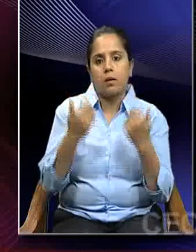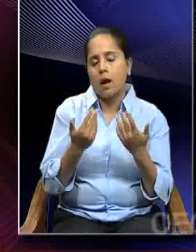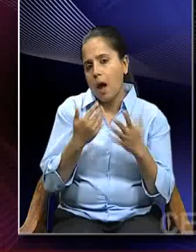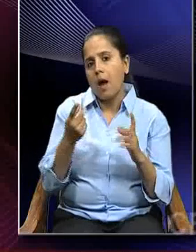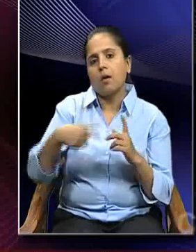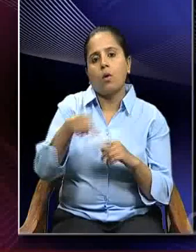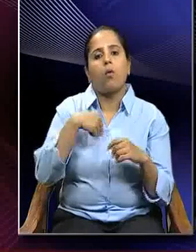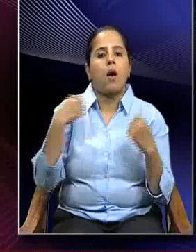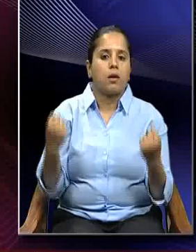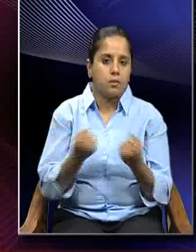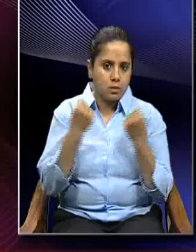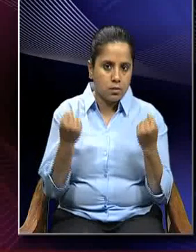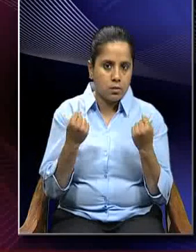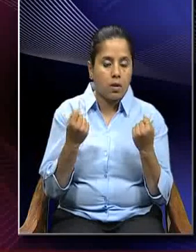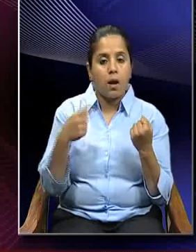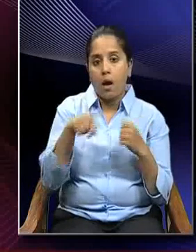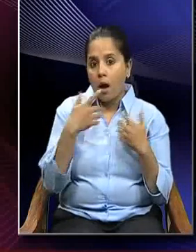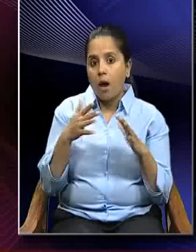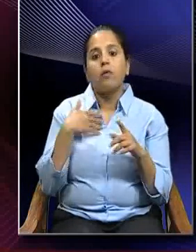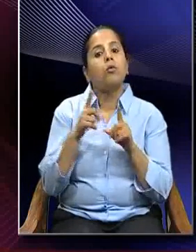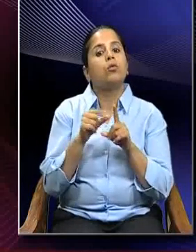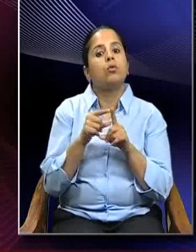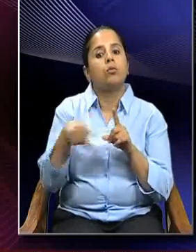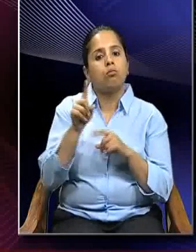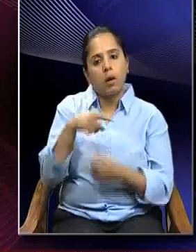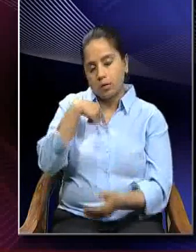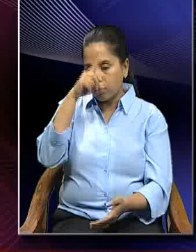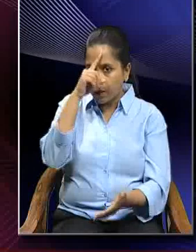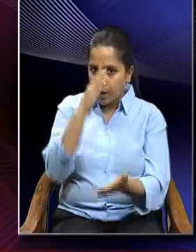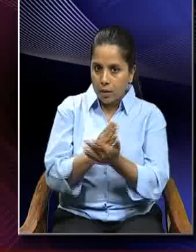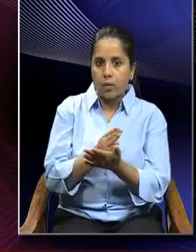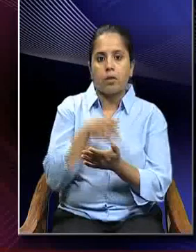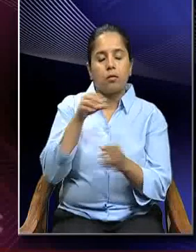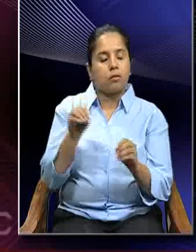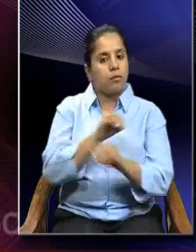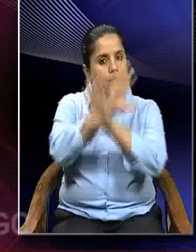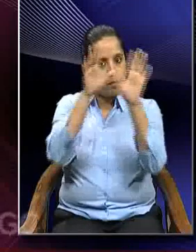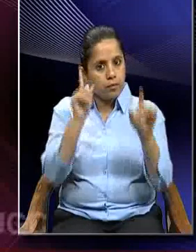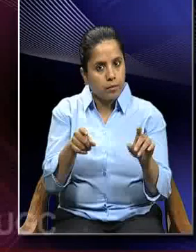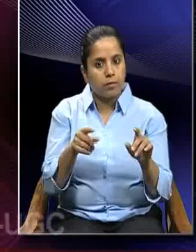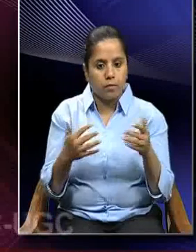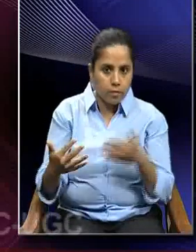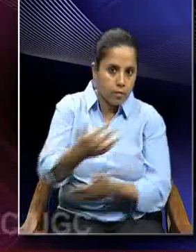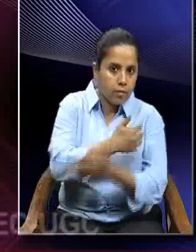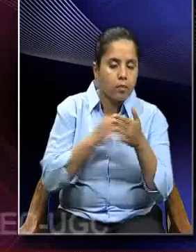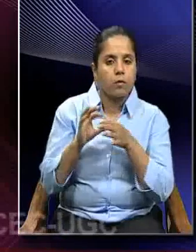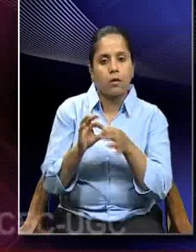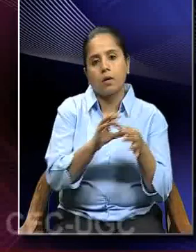our actions. Whatever we do, we should believe into the enlightened collective